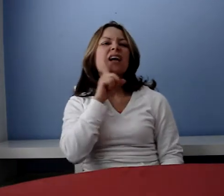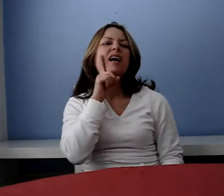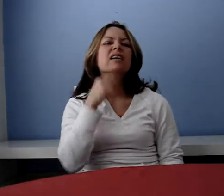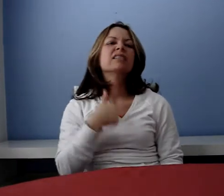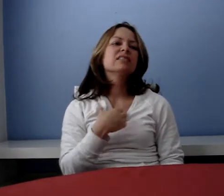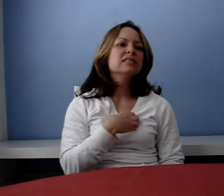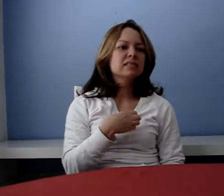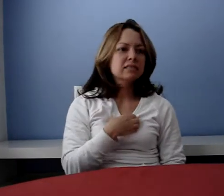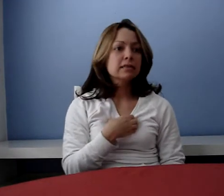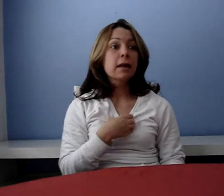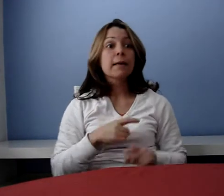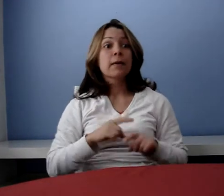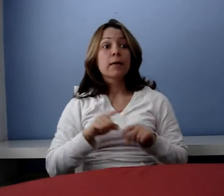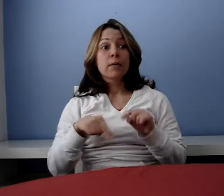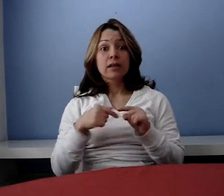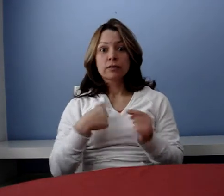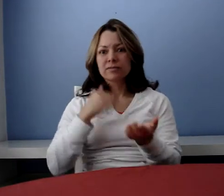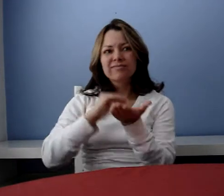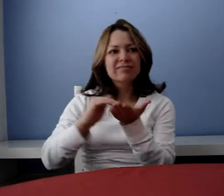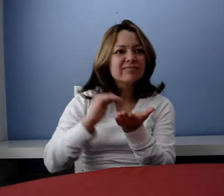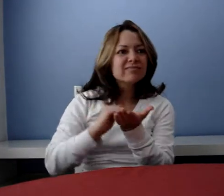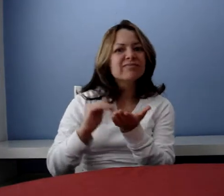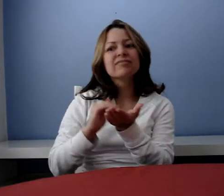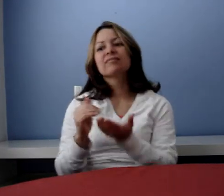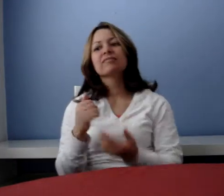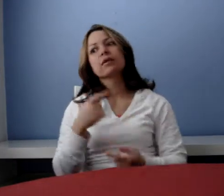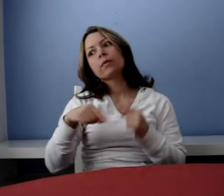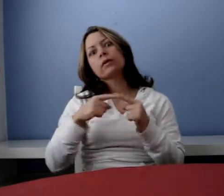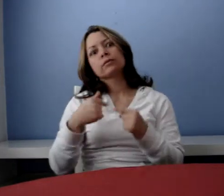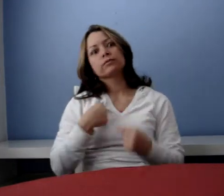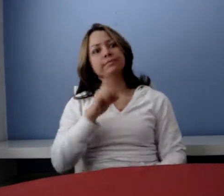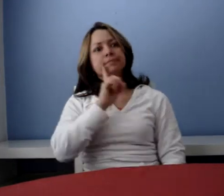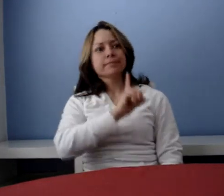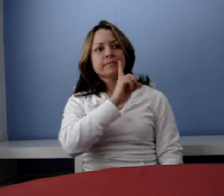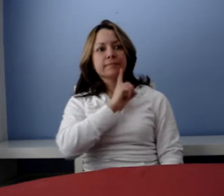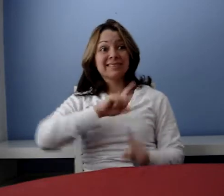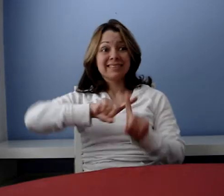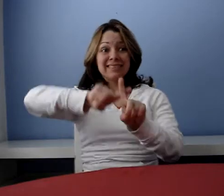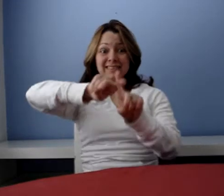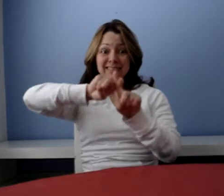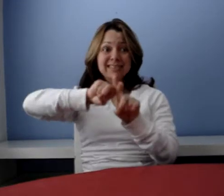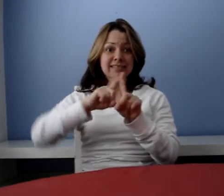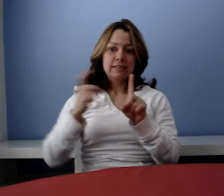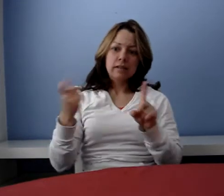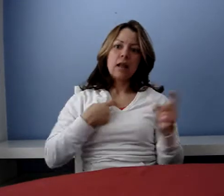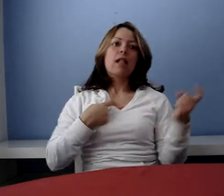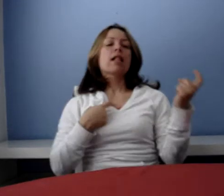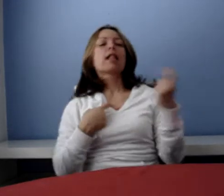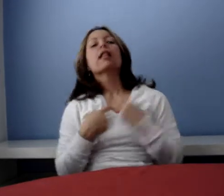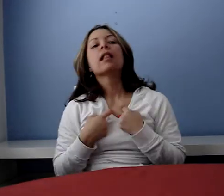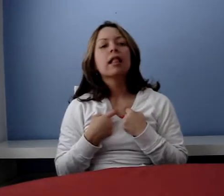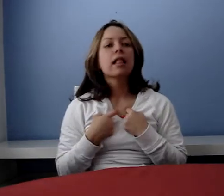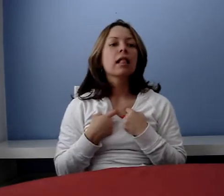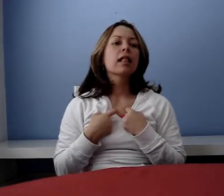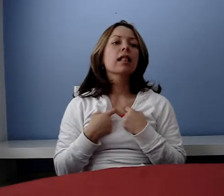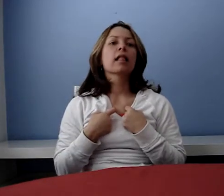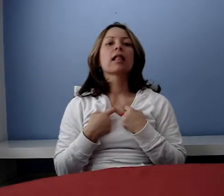Careful, Mommy is busy. No, those toys, Mommy put away. So put them away, because as you're playing here with the